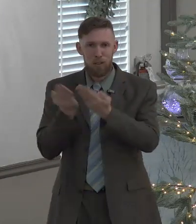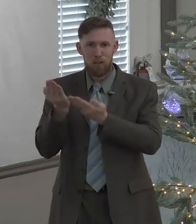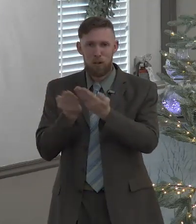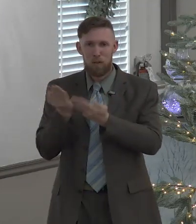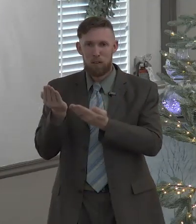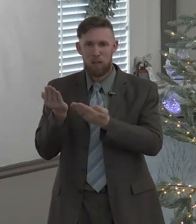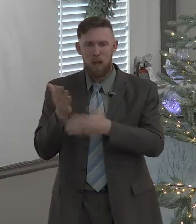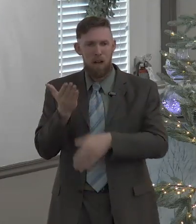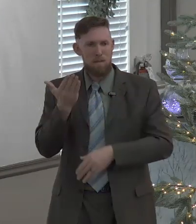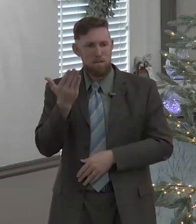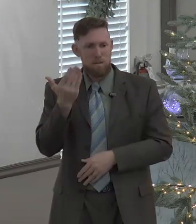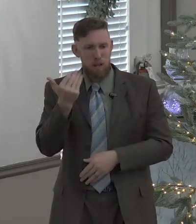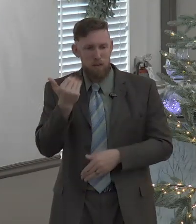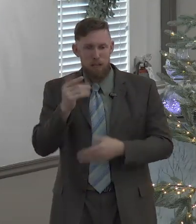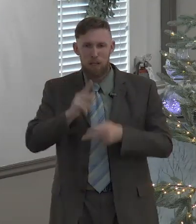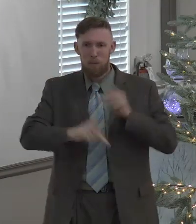world?